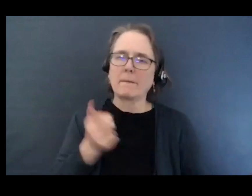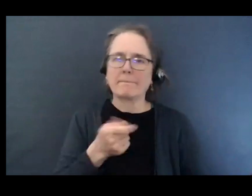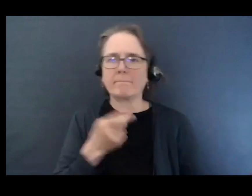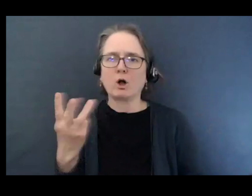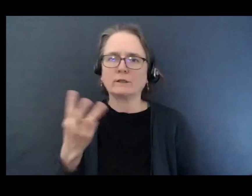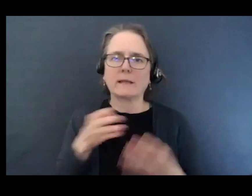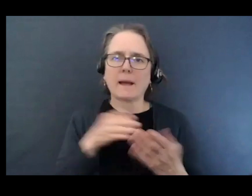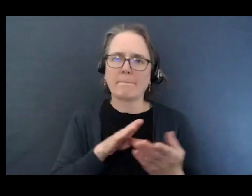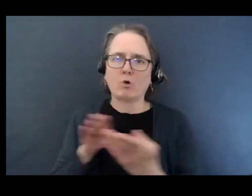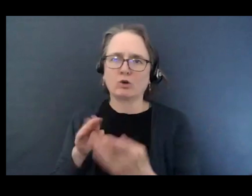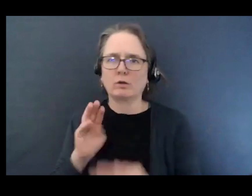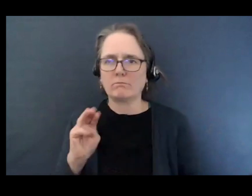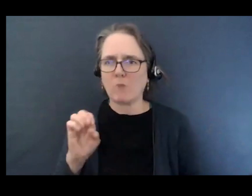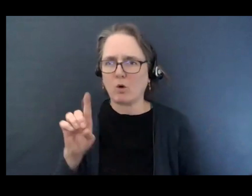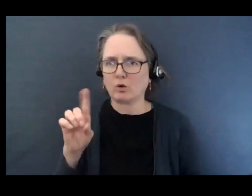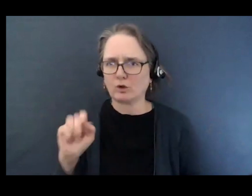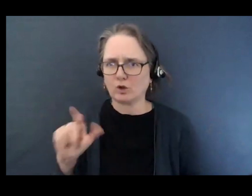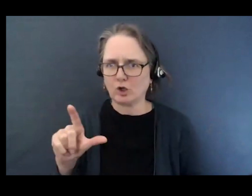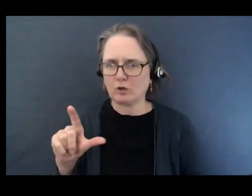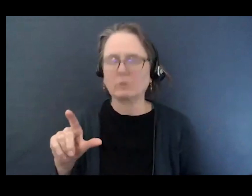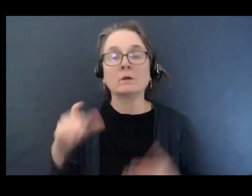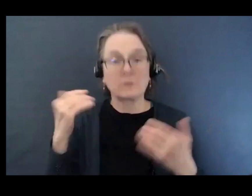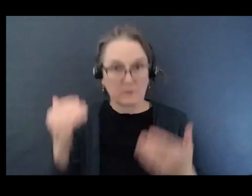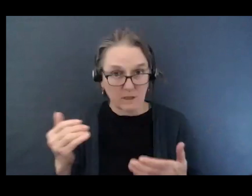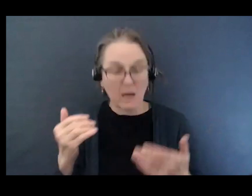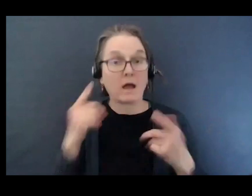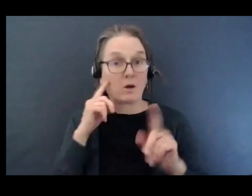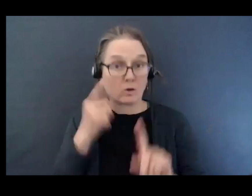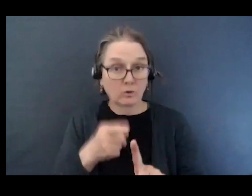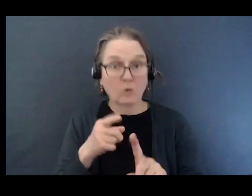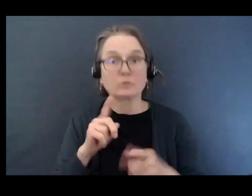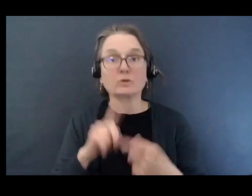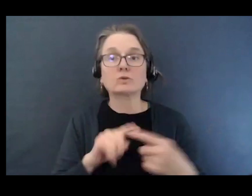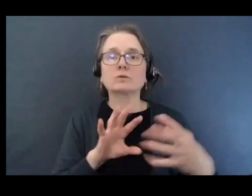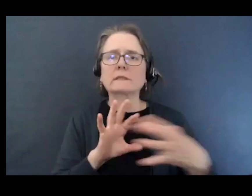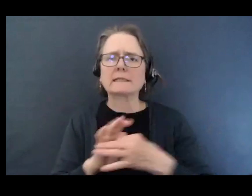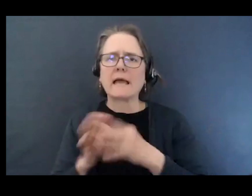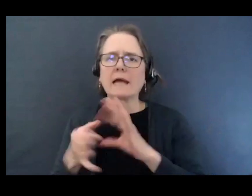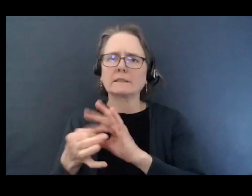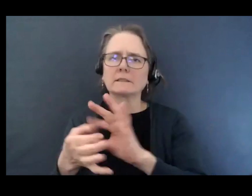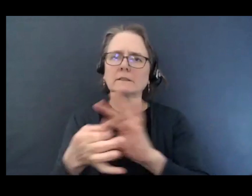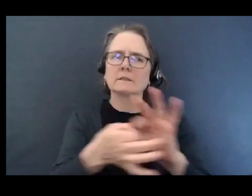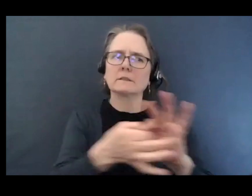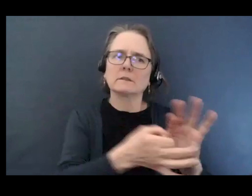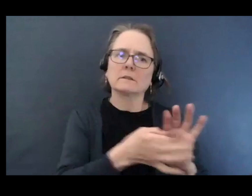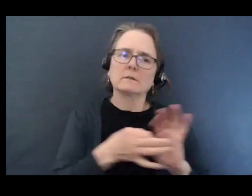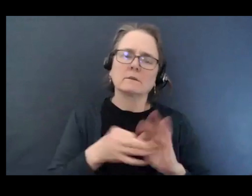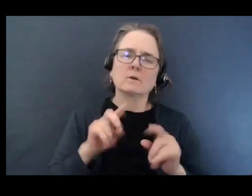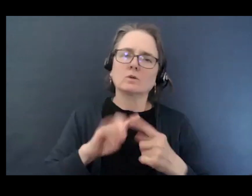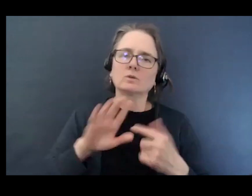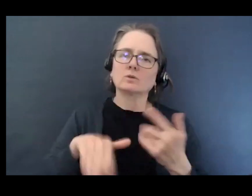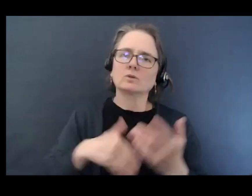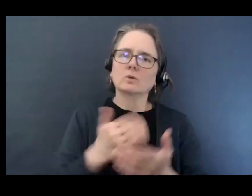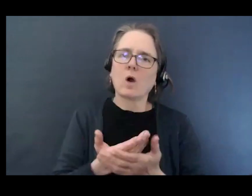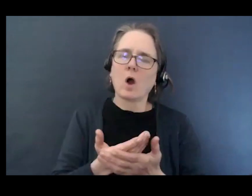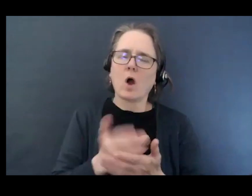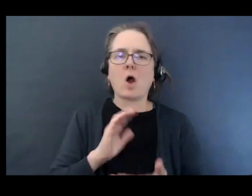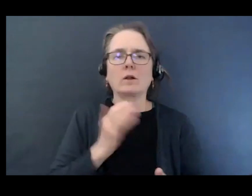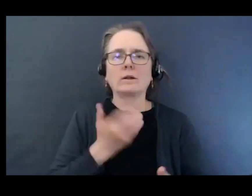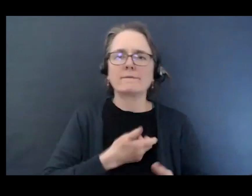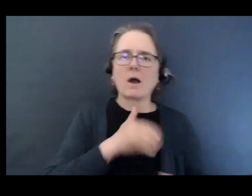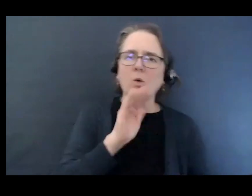fixed routes on connecting each one a variety of land uses that are higher intensity,